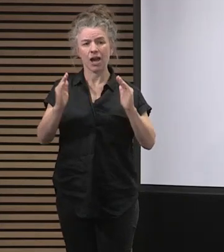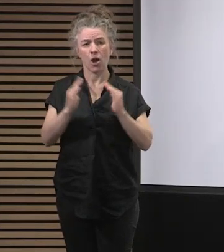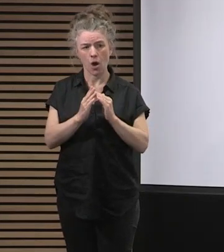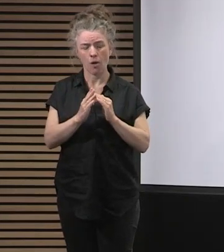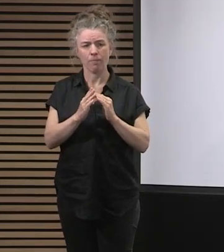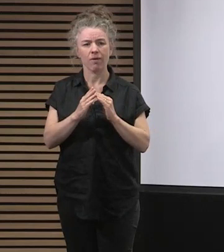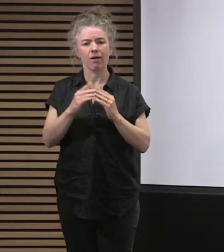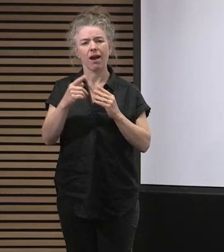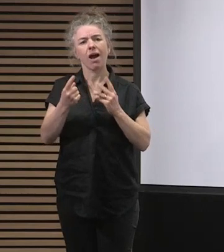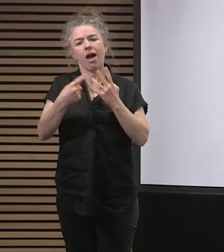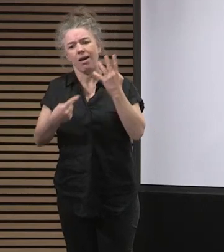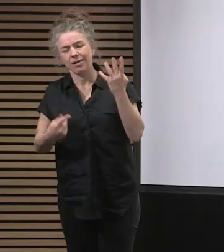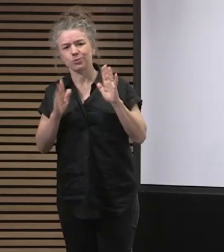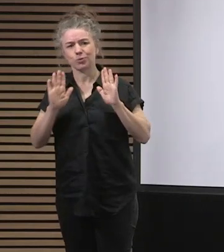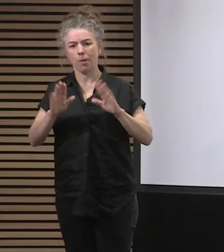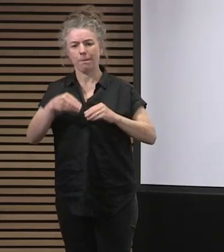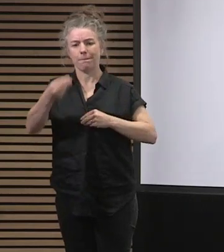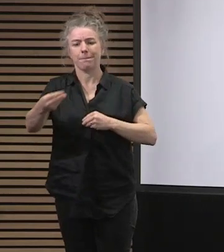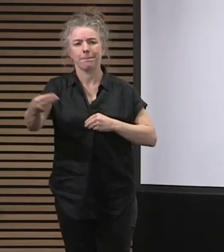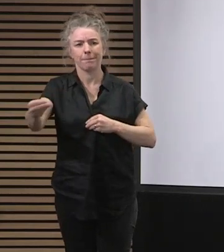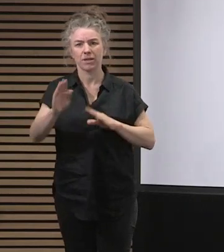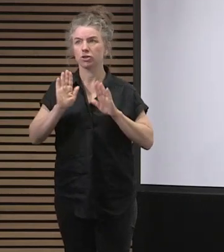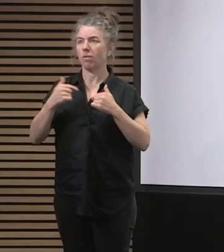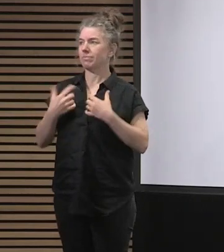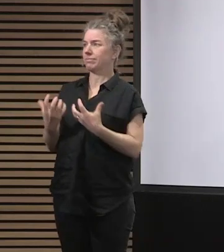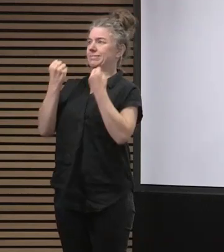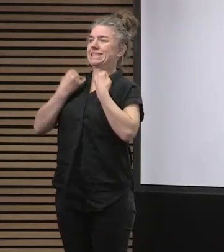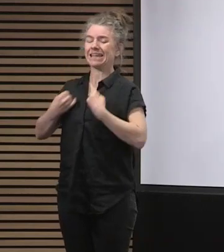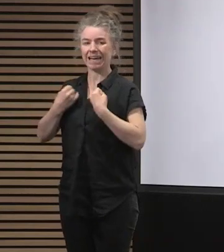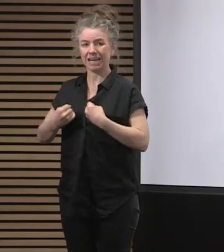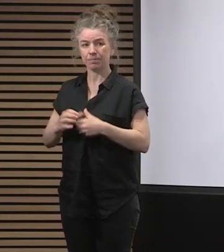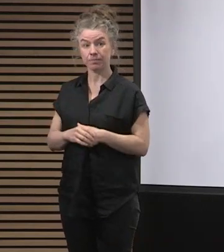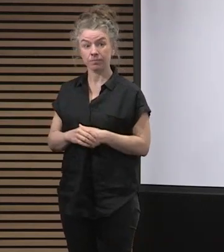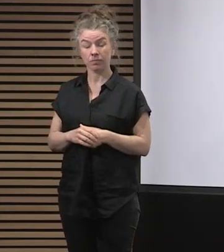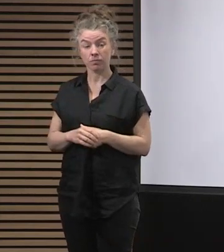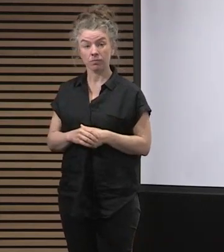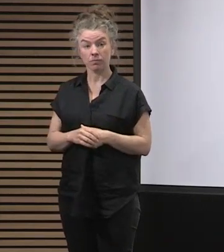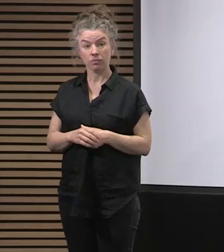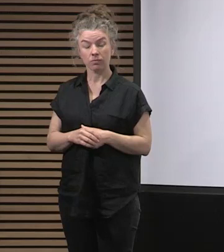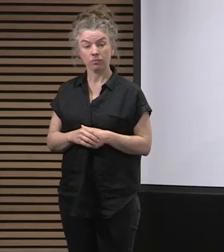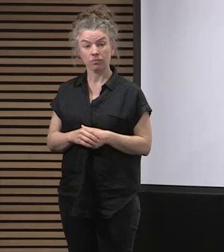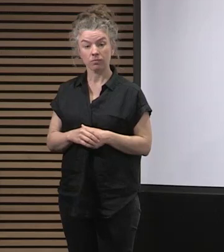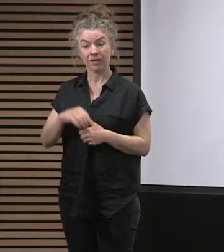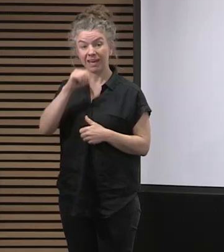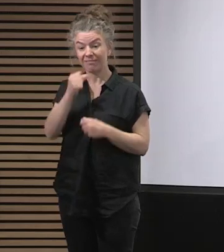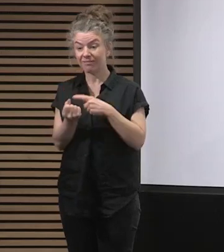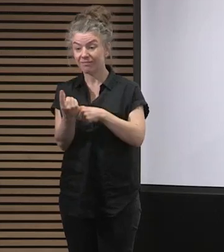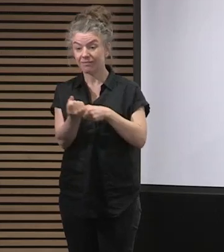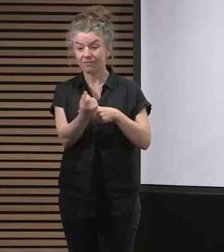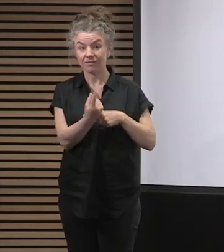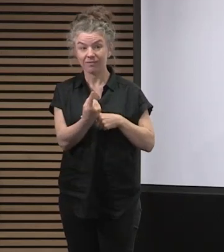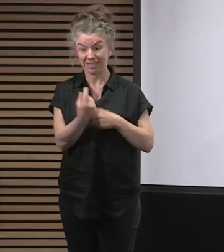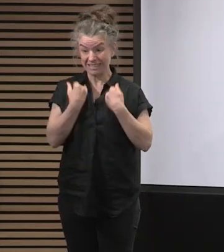help prevent transmission. And of course, we'd be very thoughtful about making sure that if there were cases